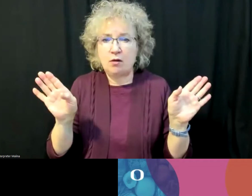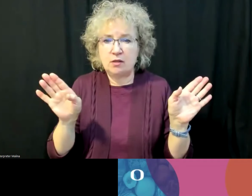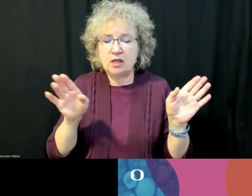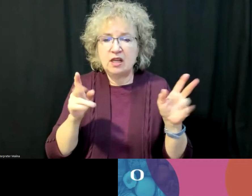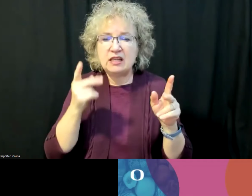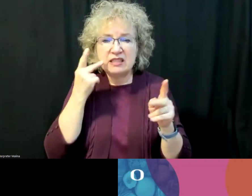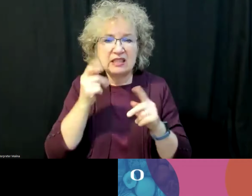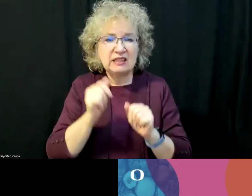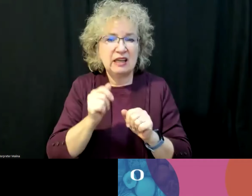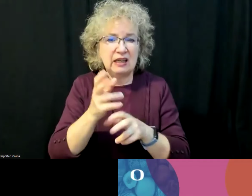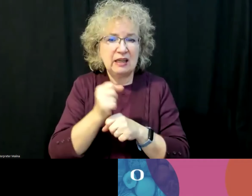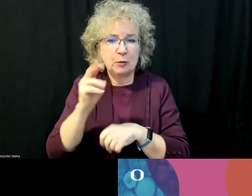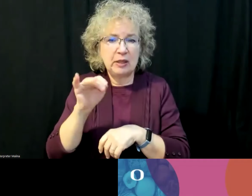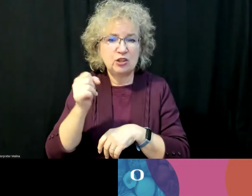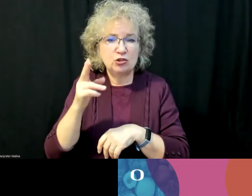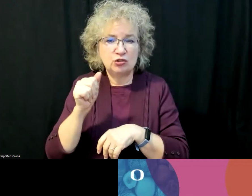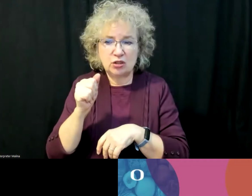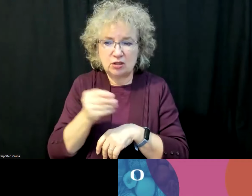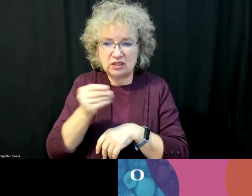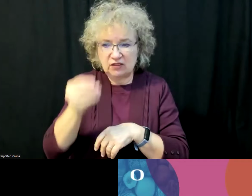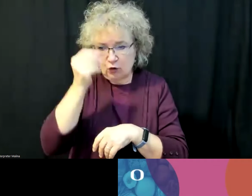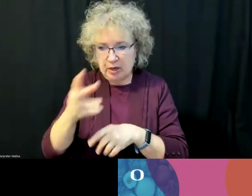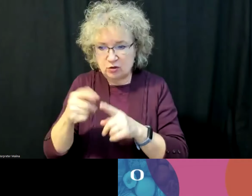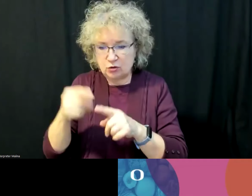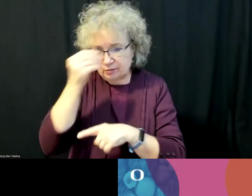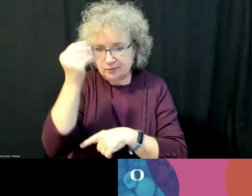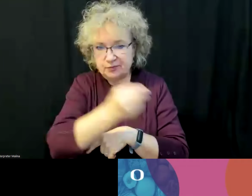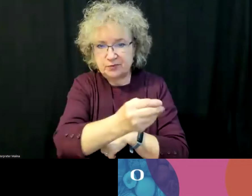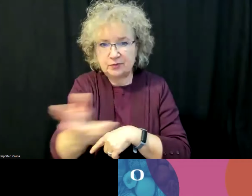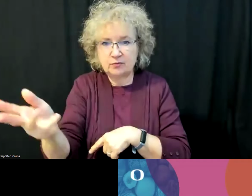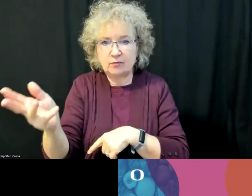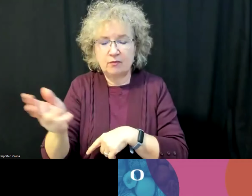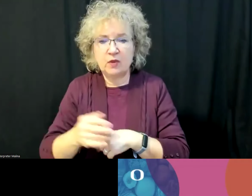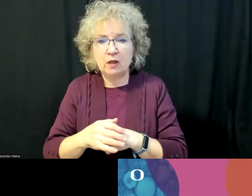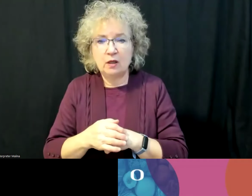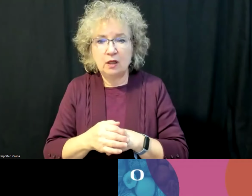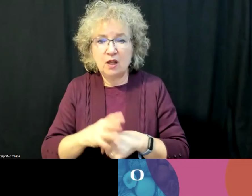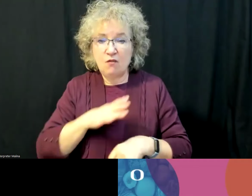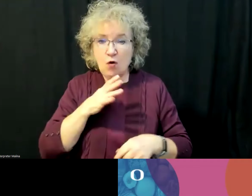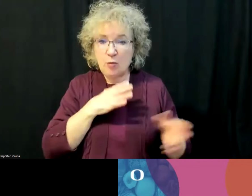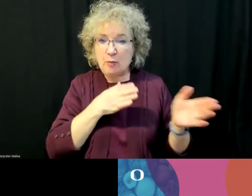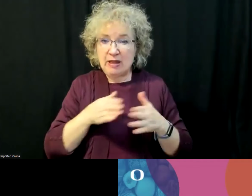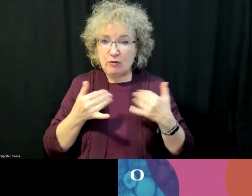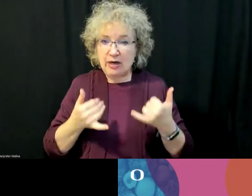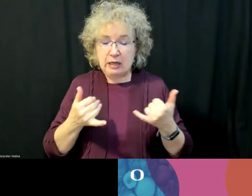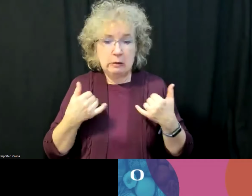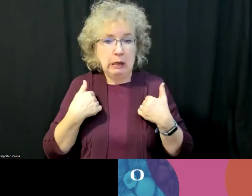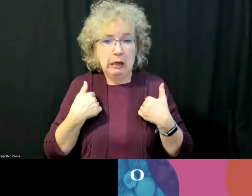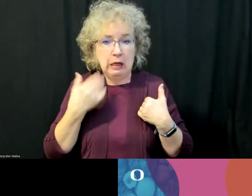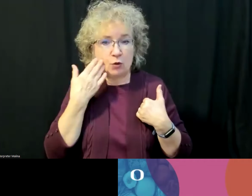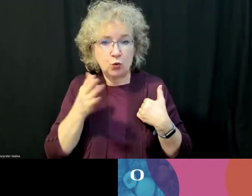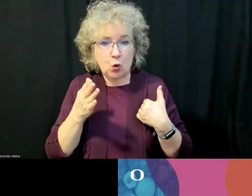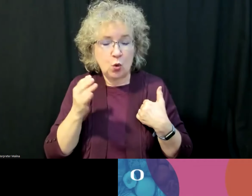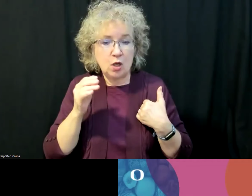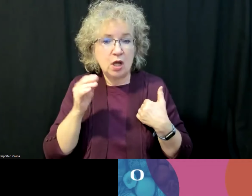get some information for Misha to share back with you. I don't know of a formal plan at this point, I don't not aware of one doesn't